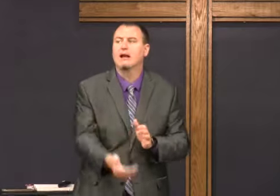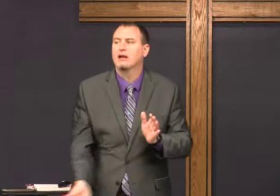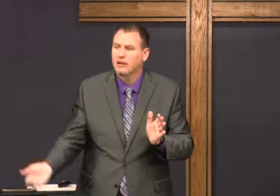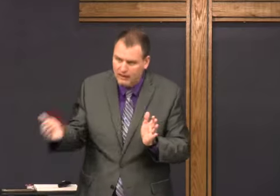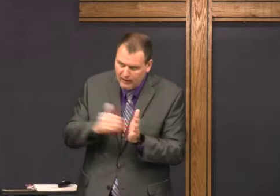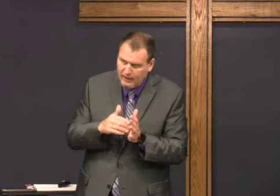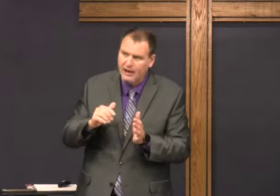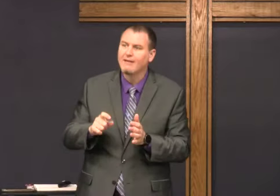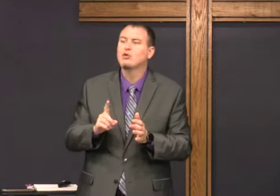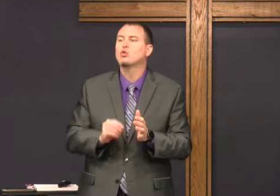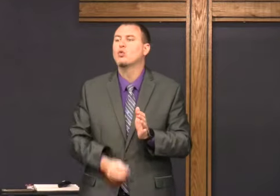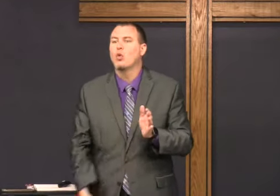You have to go back and plant it again.